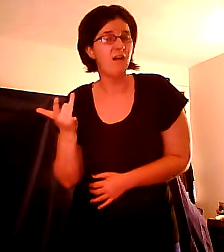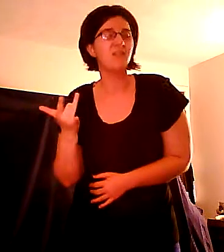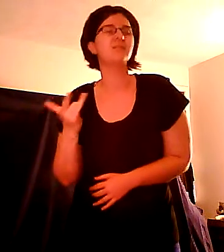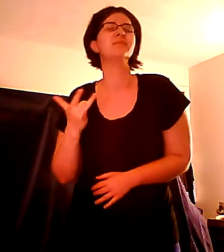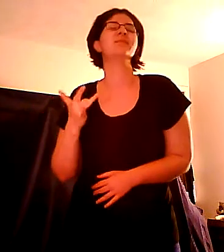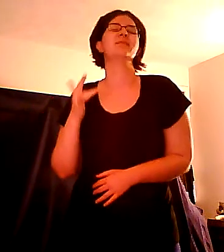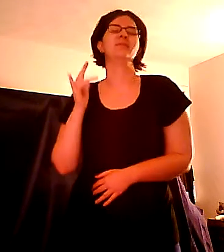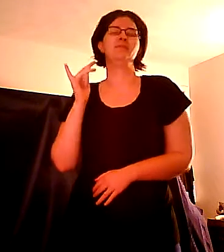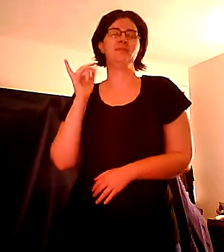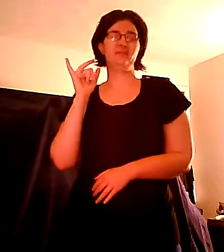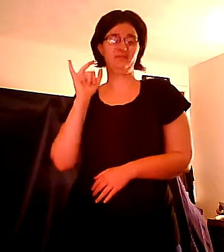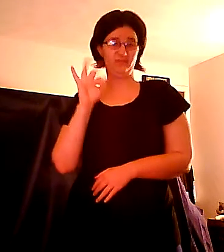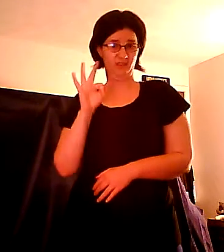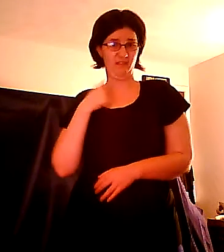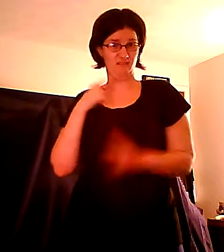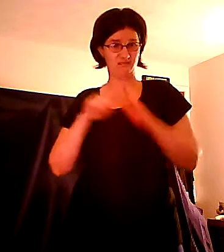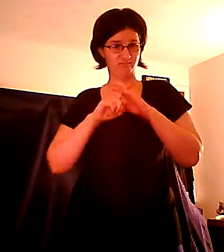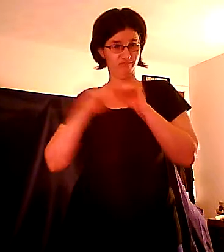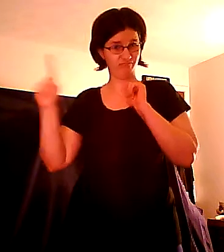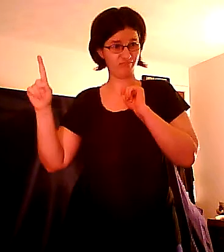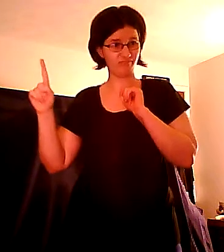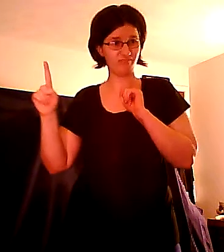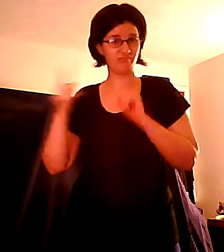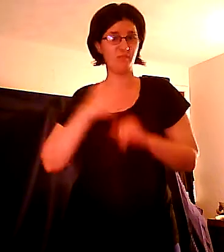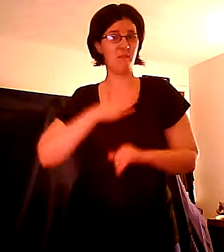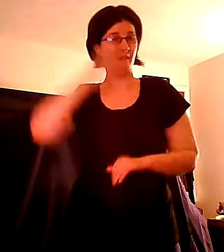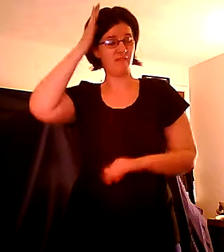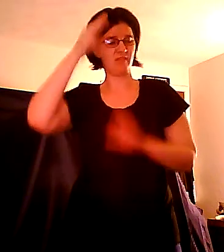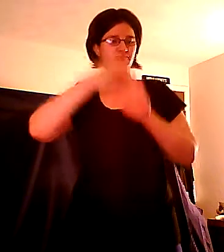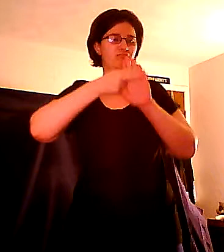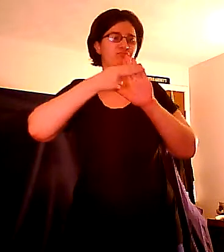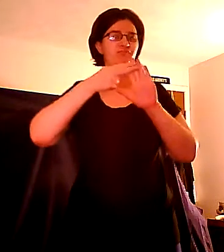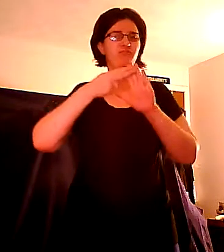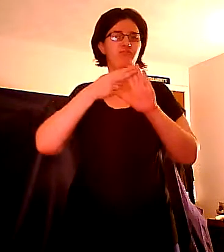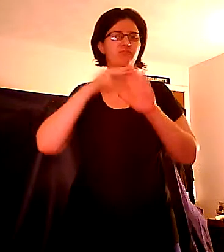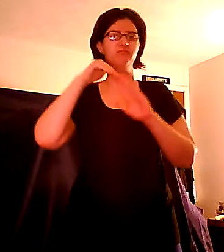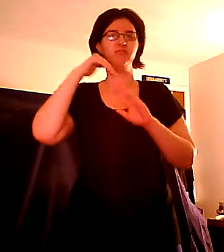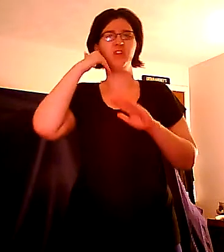did. The ceremony happened. It's a whole week long of excitement.